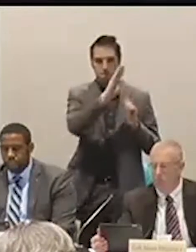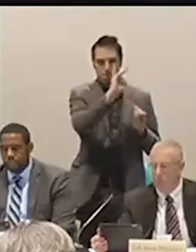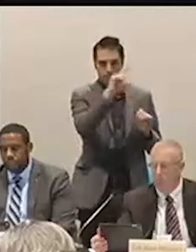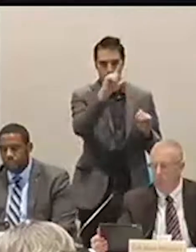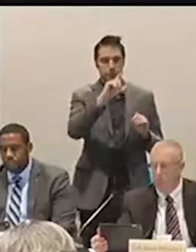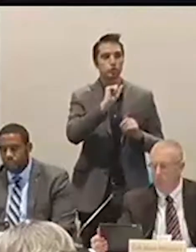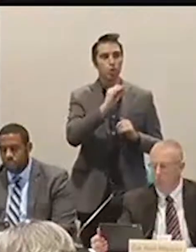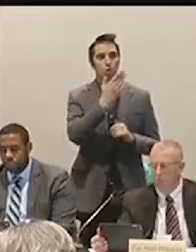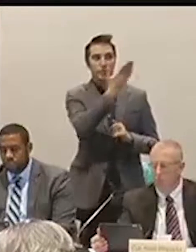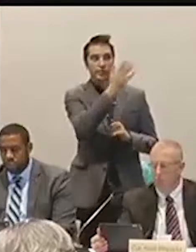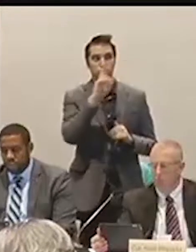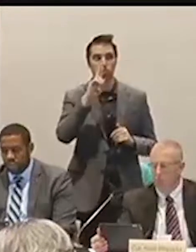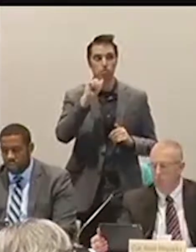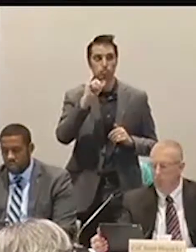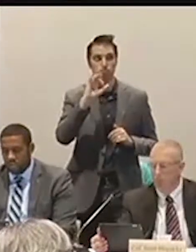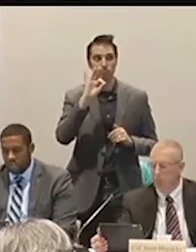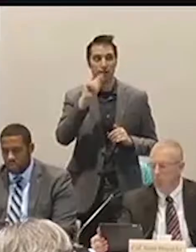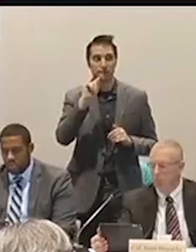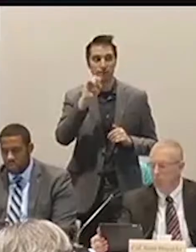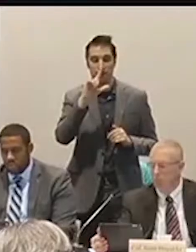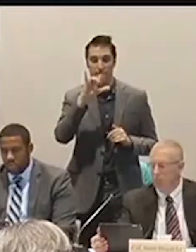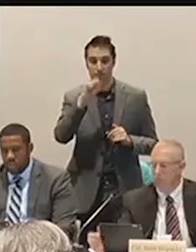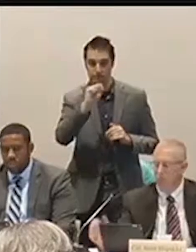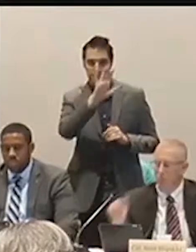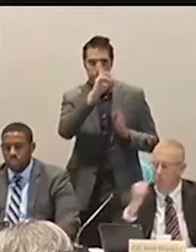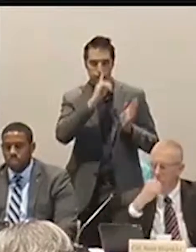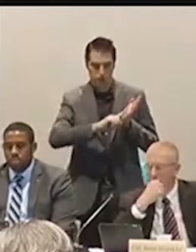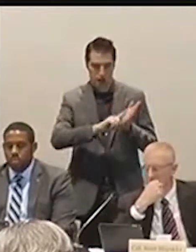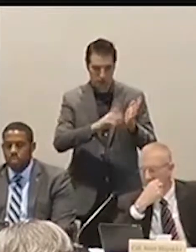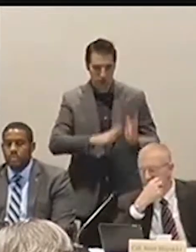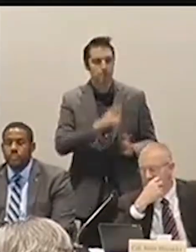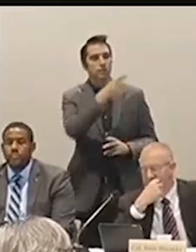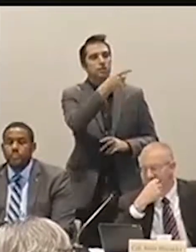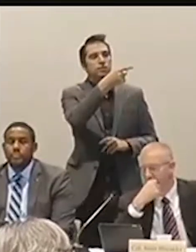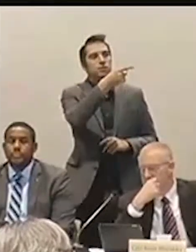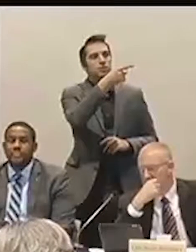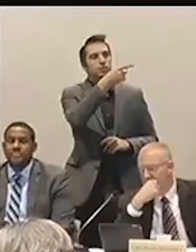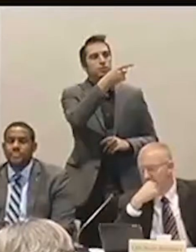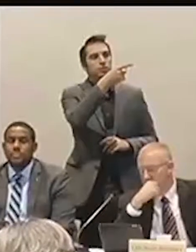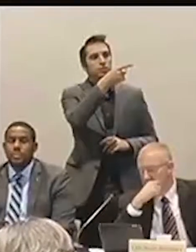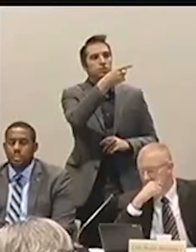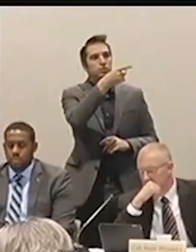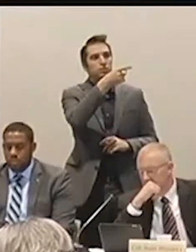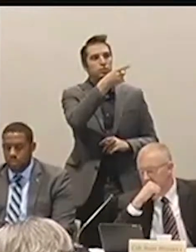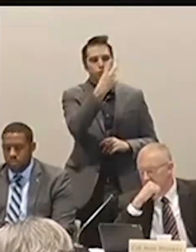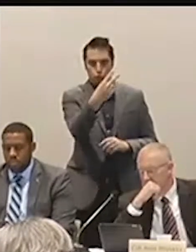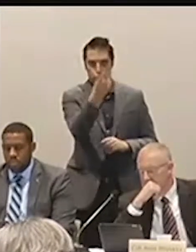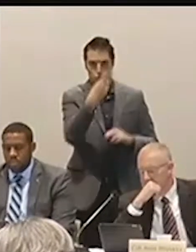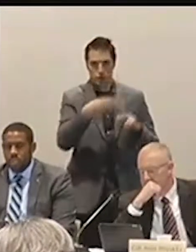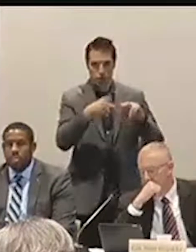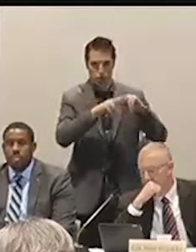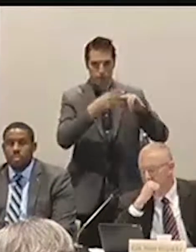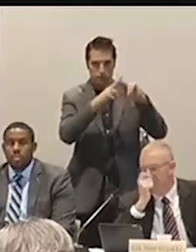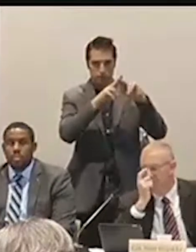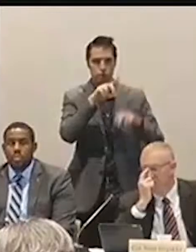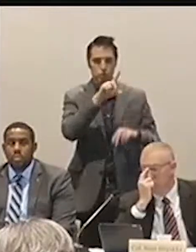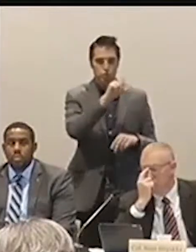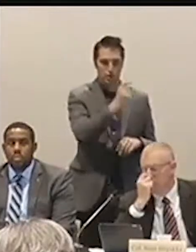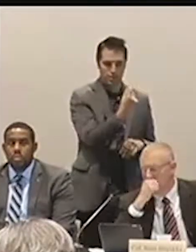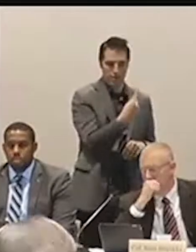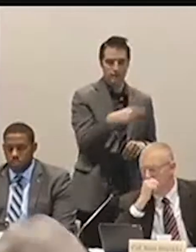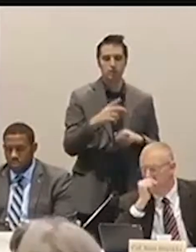they provided this summary, and they showed how the bill had, with I think there were two increases, rate increases in 2011 and